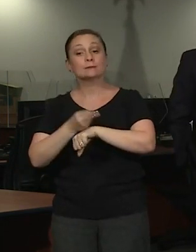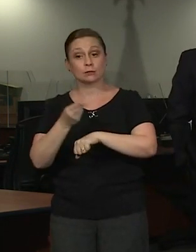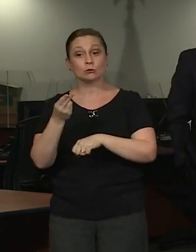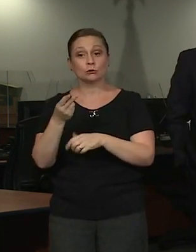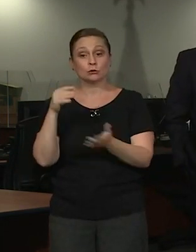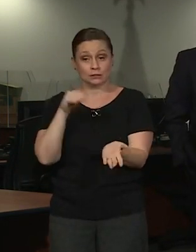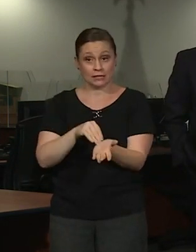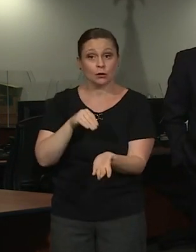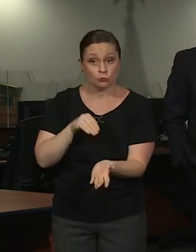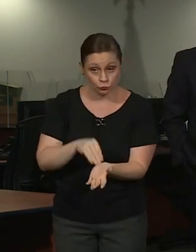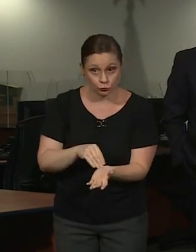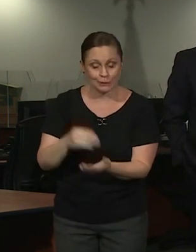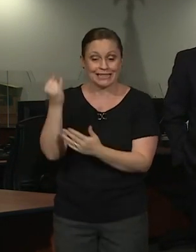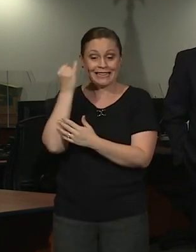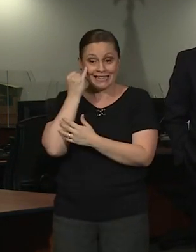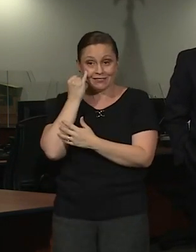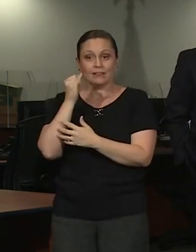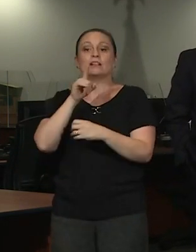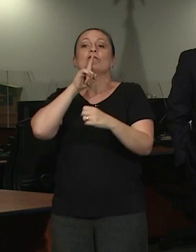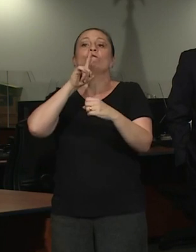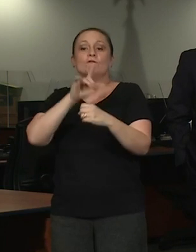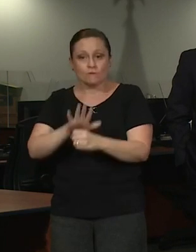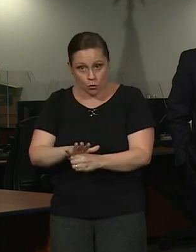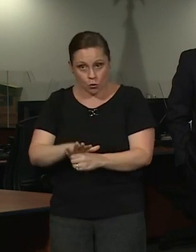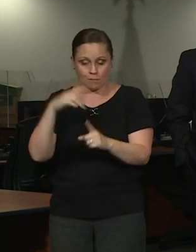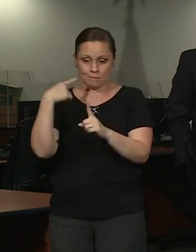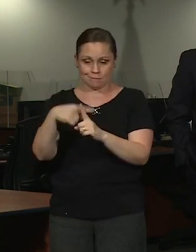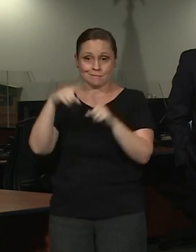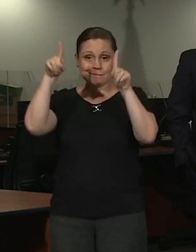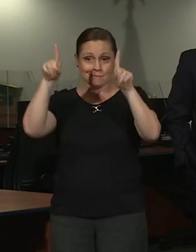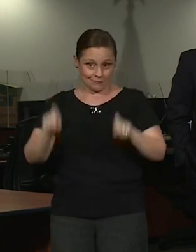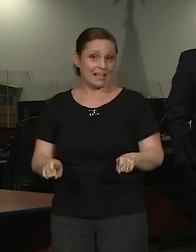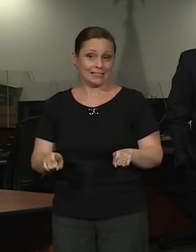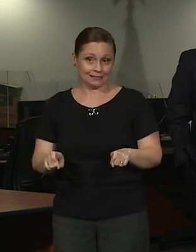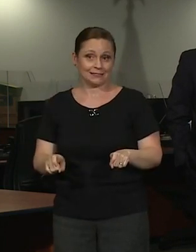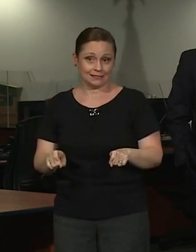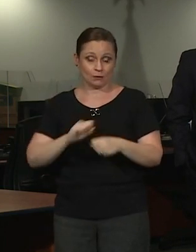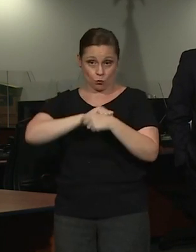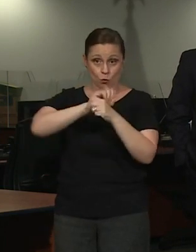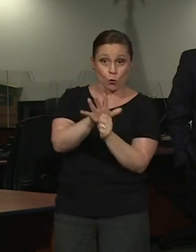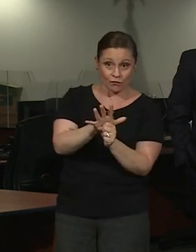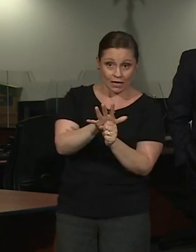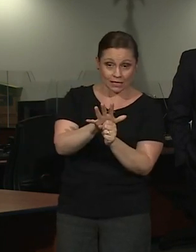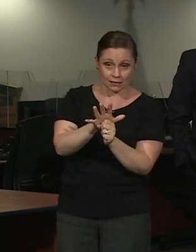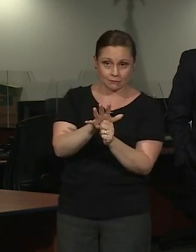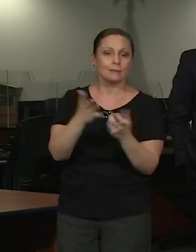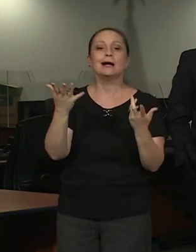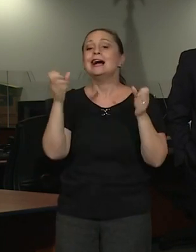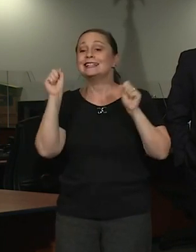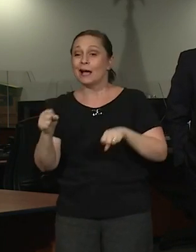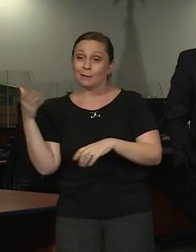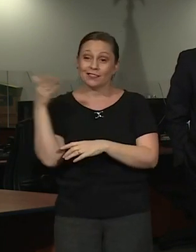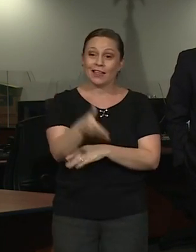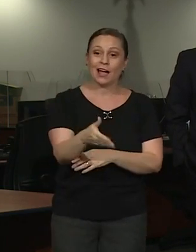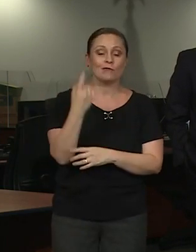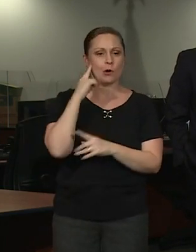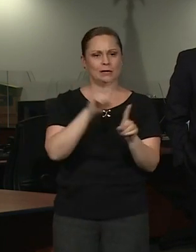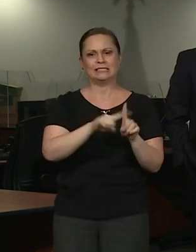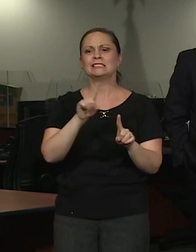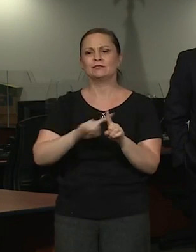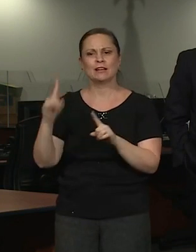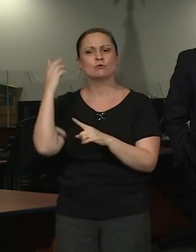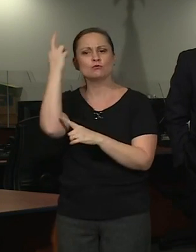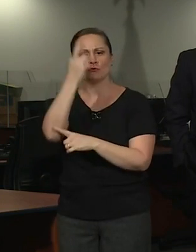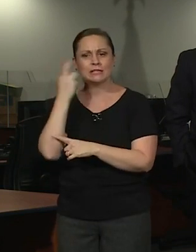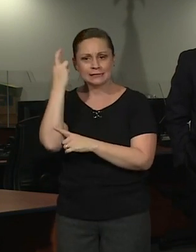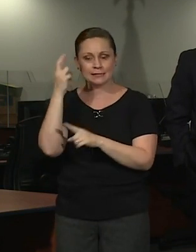of patients that are confirmed with COVID. That means they've had a positive test. They could be there for a number of reasons, but if you have a positive COVID test and